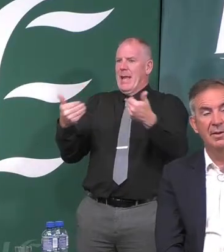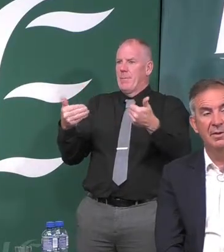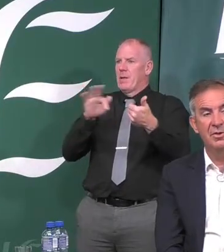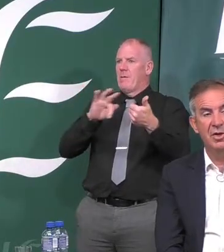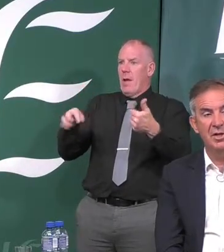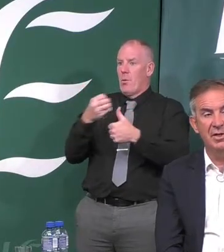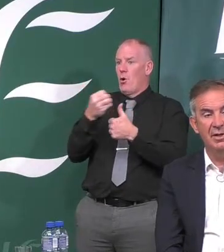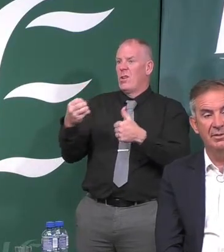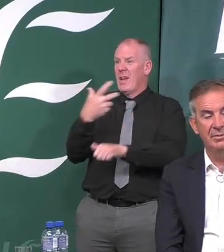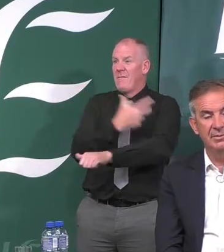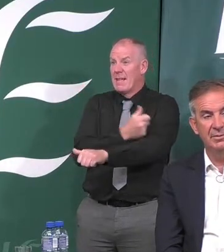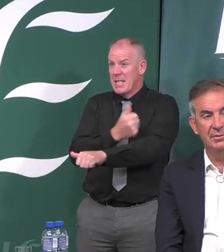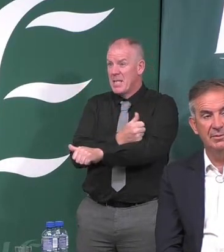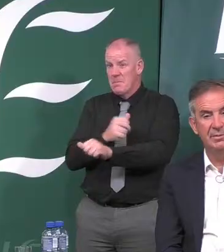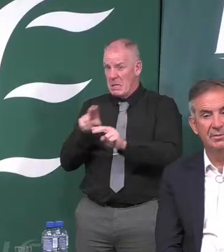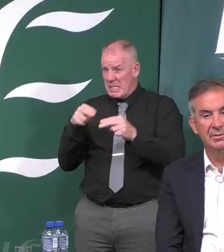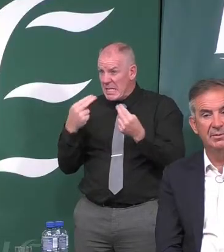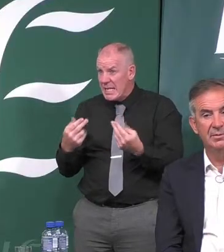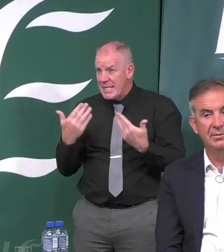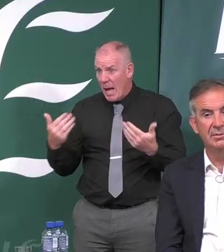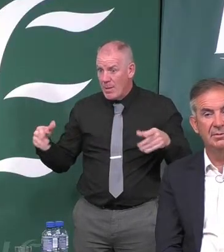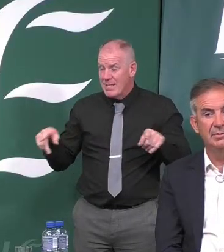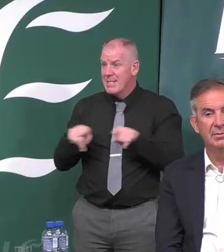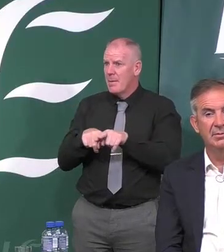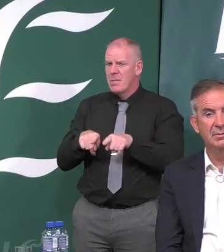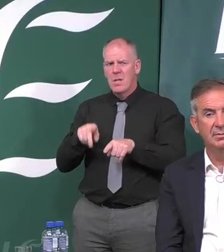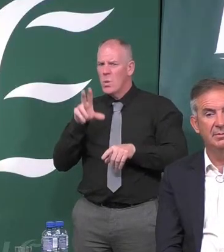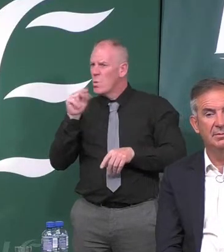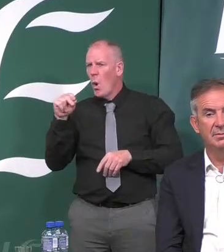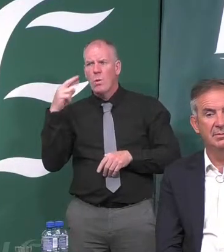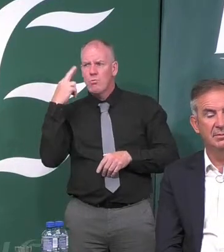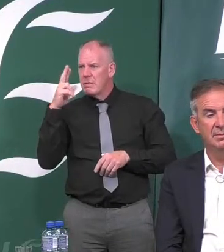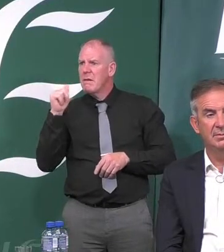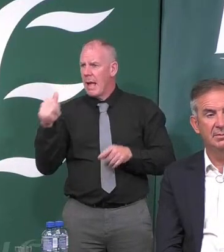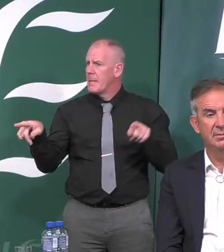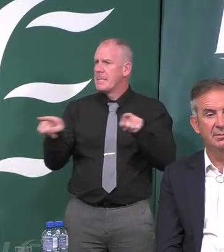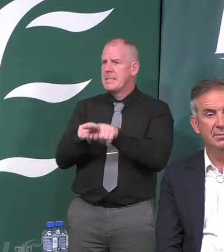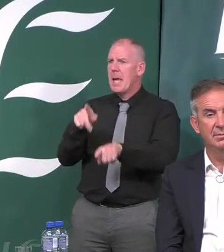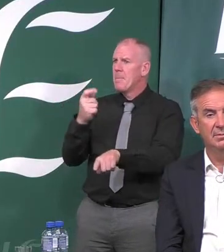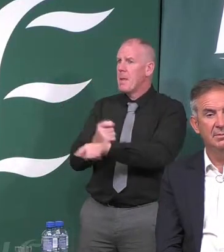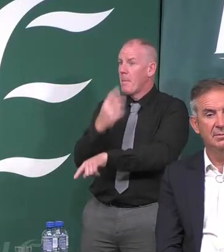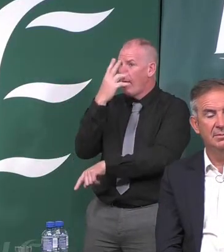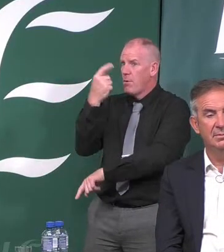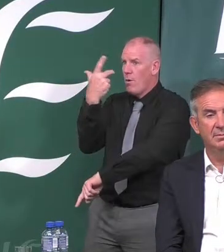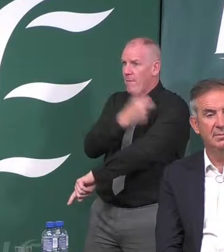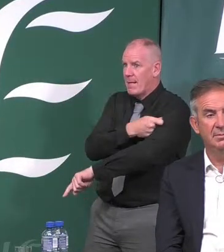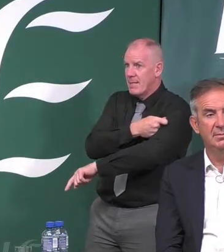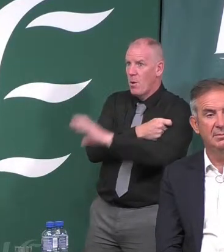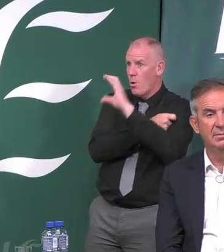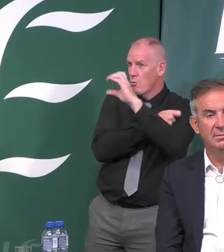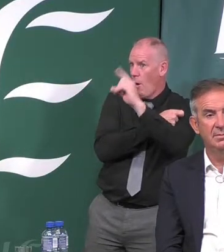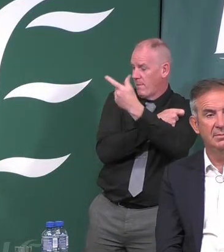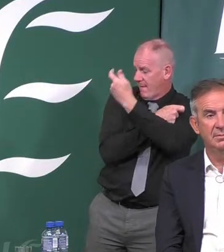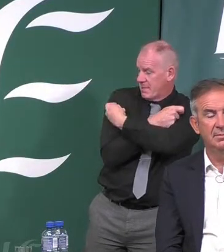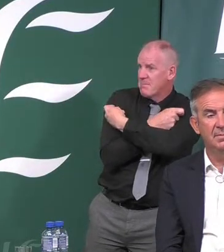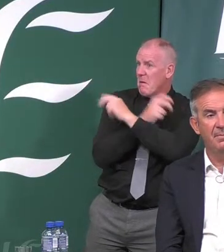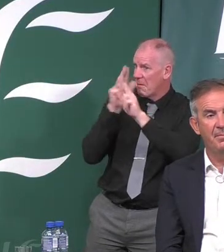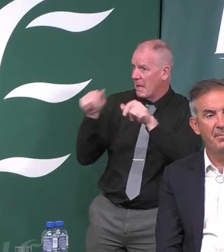but that doesn't prevail anymore. There's no reason we can't give the vaccine alongside at the same time as something like the flu